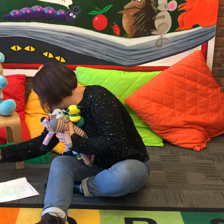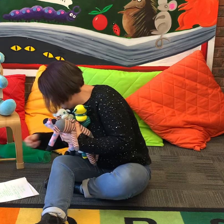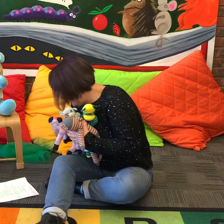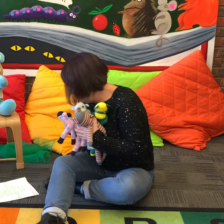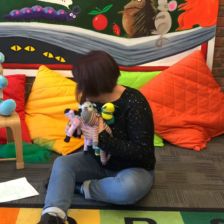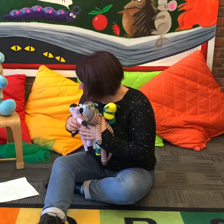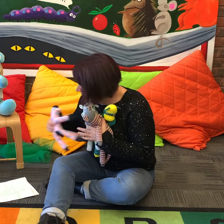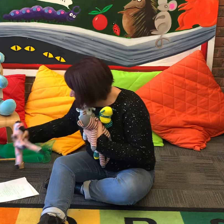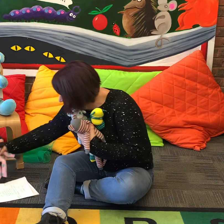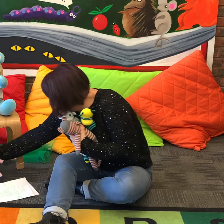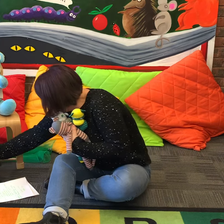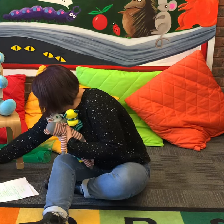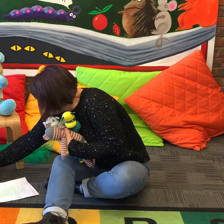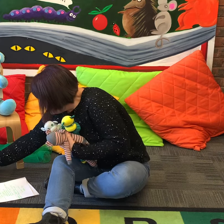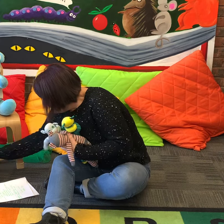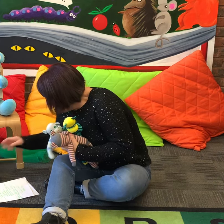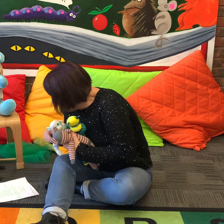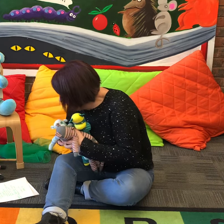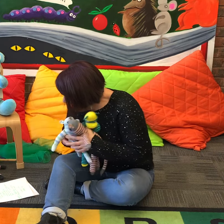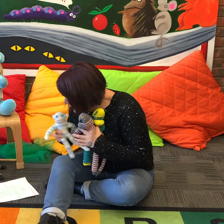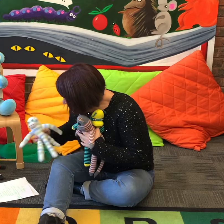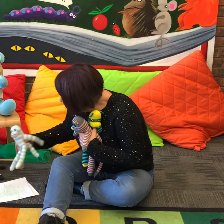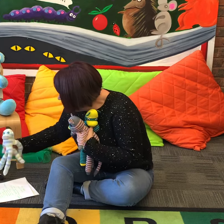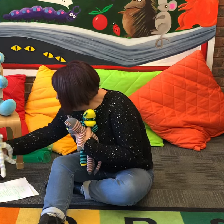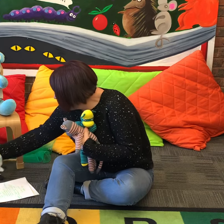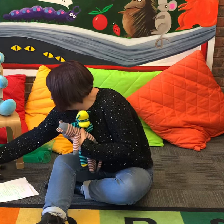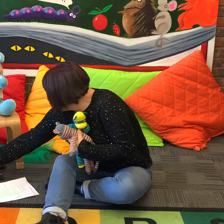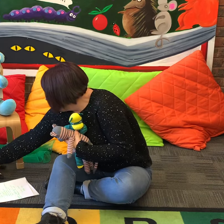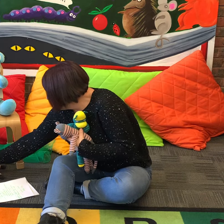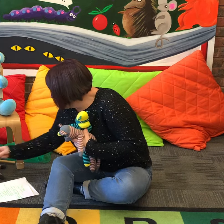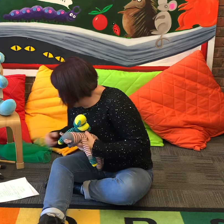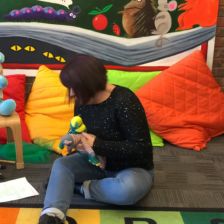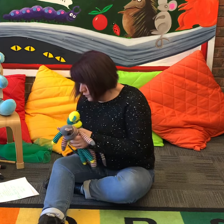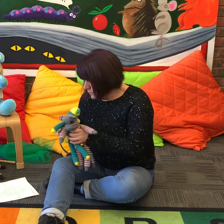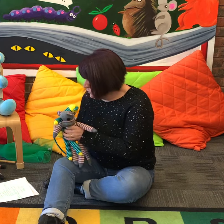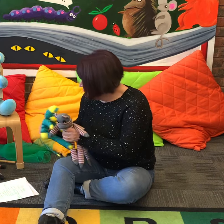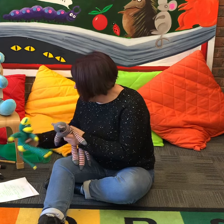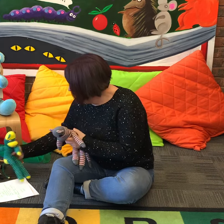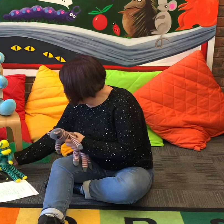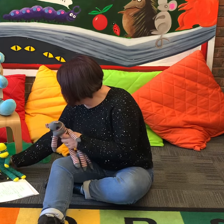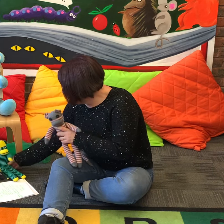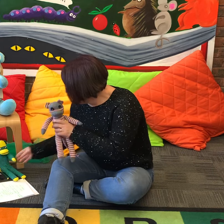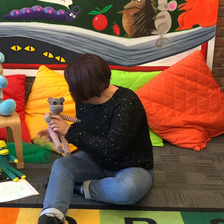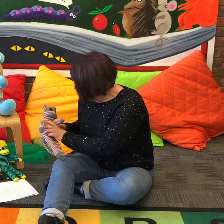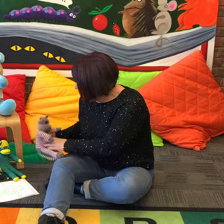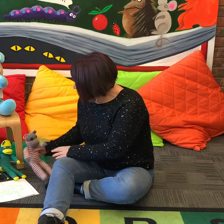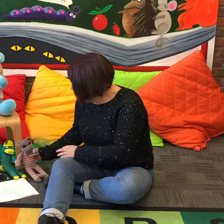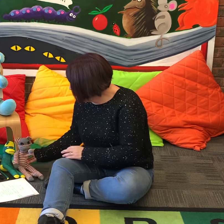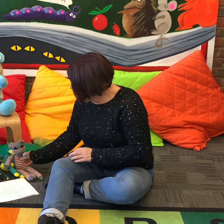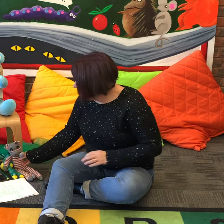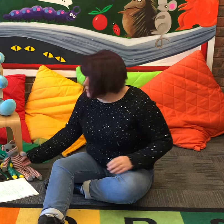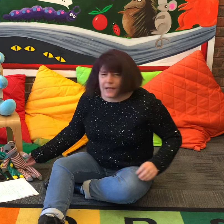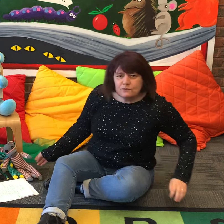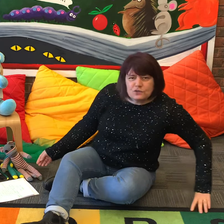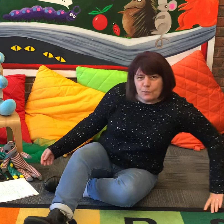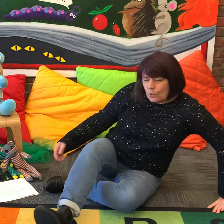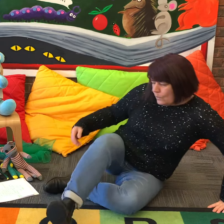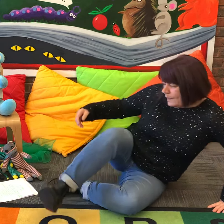of our rhyme time. Lovely. We're going to do our zoom, zoom, zoom next. So can you crouch down small and